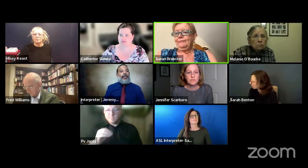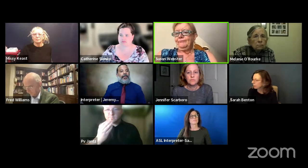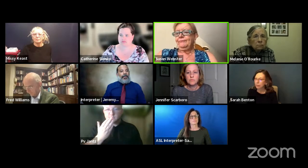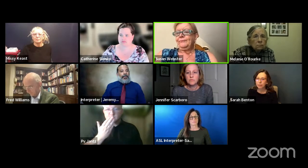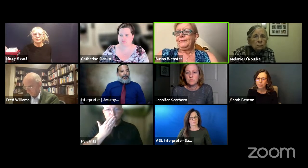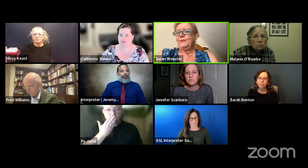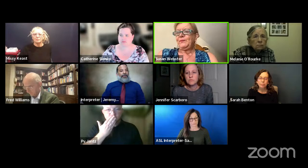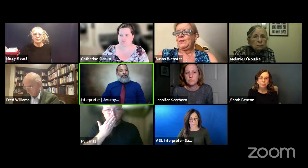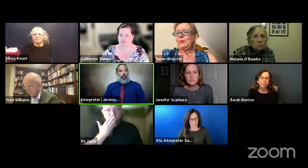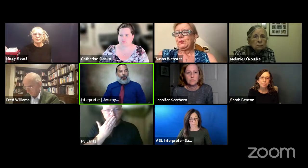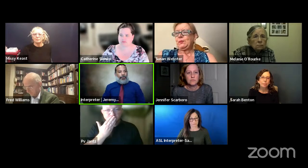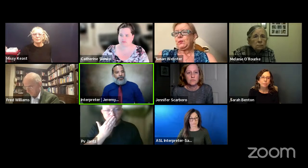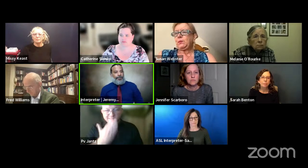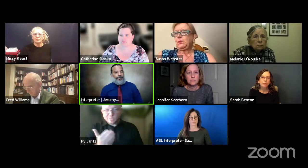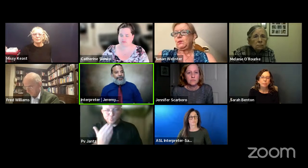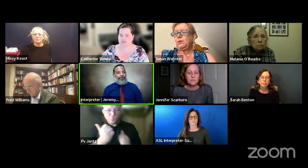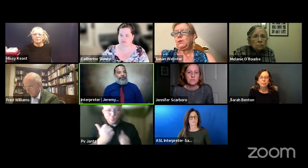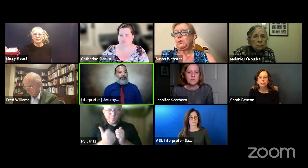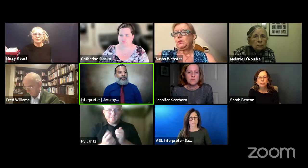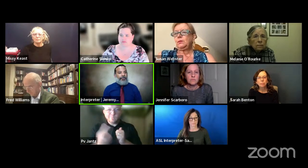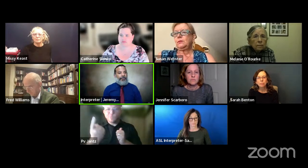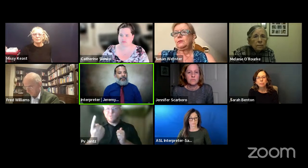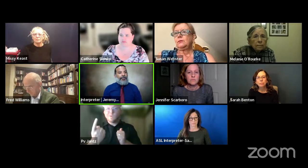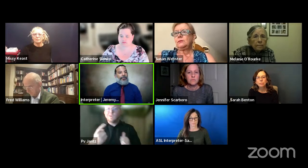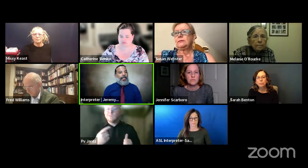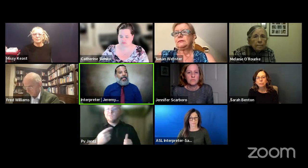Okay, so we have a quorum.